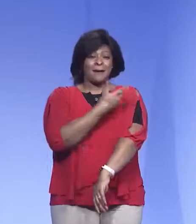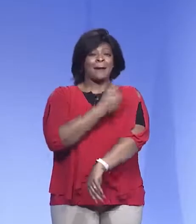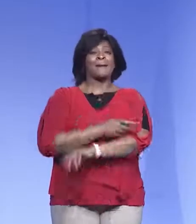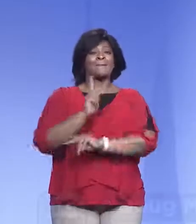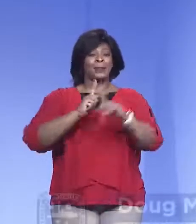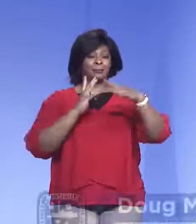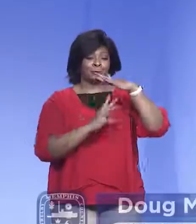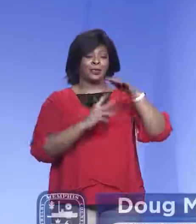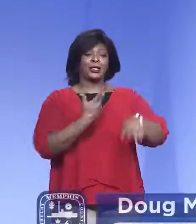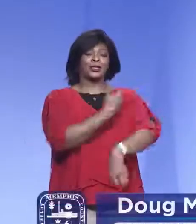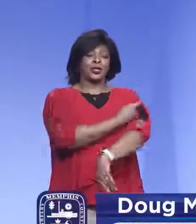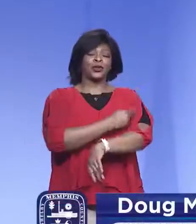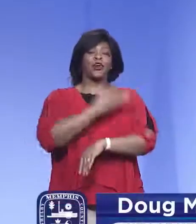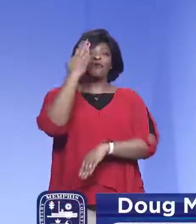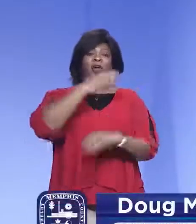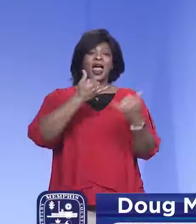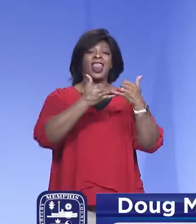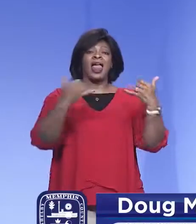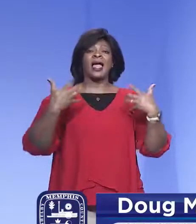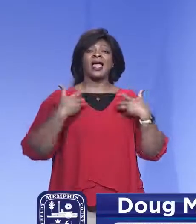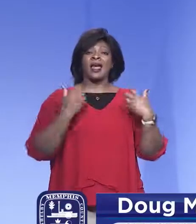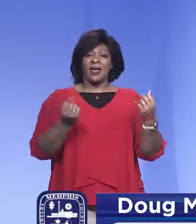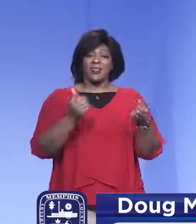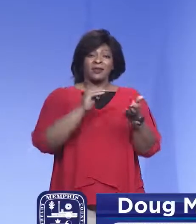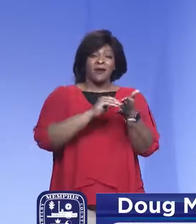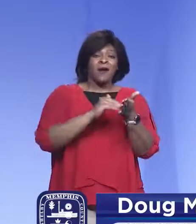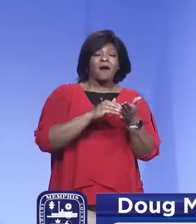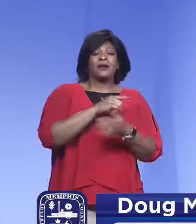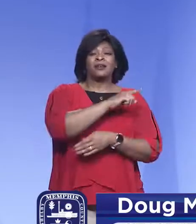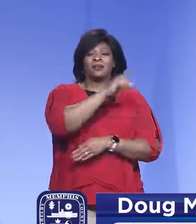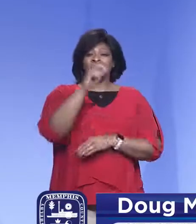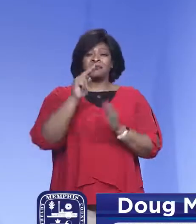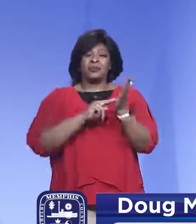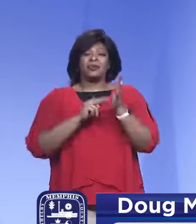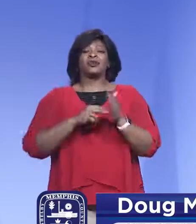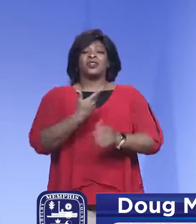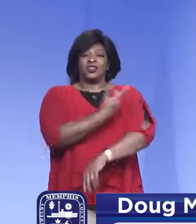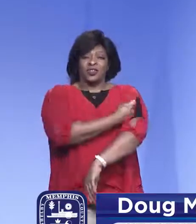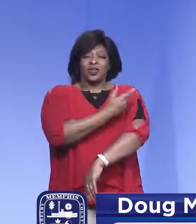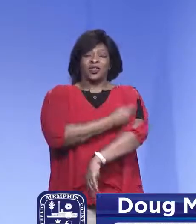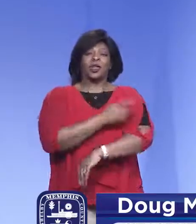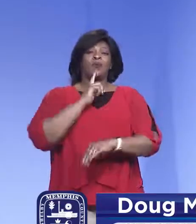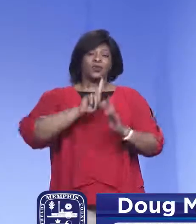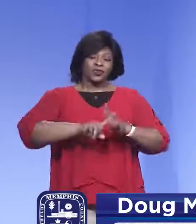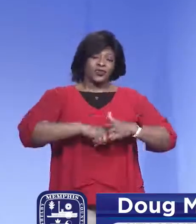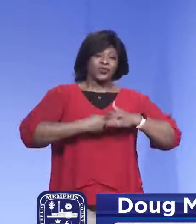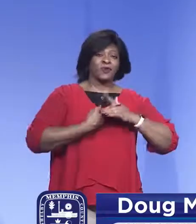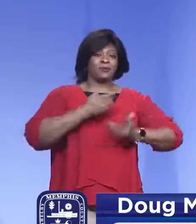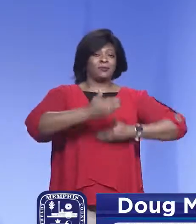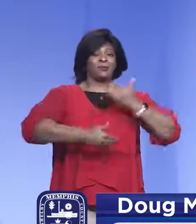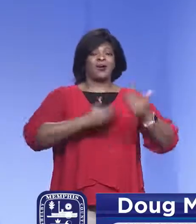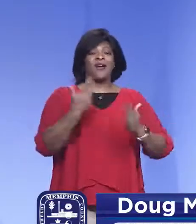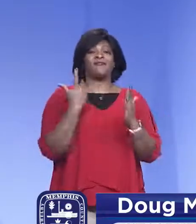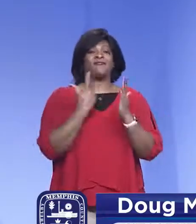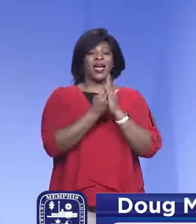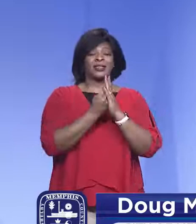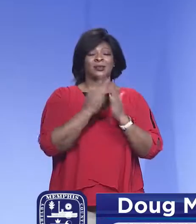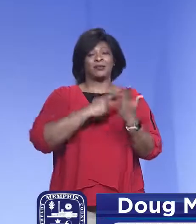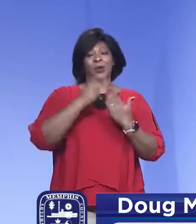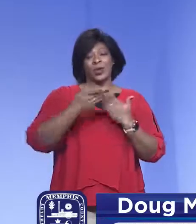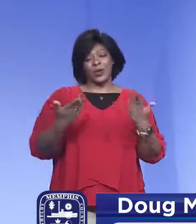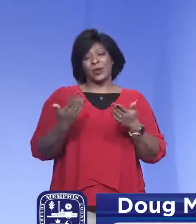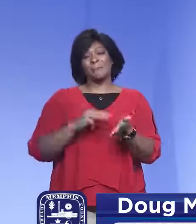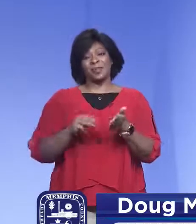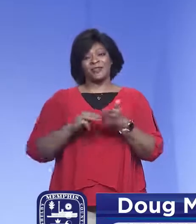speak to our frontline healthcare providers that kicks off a robust vaccination program for us here